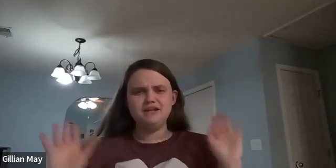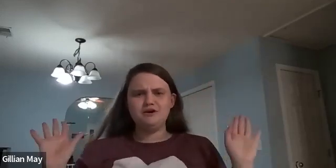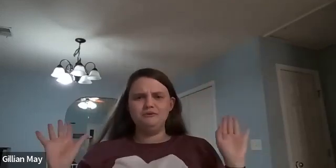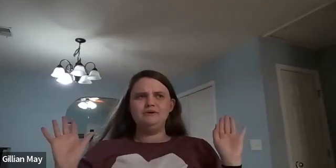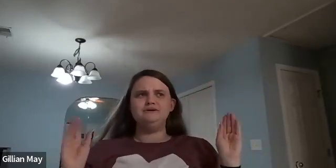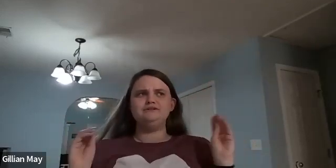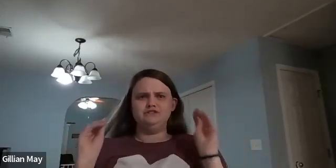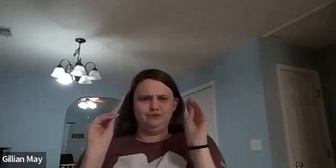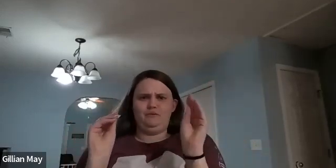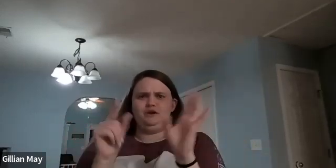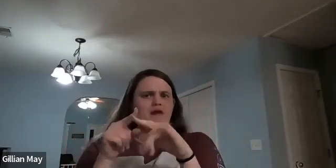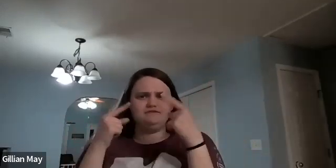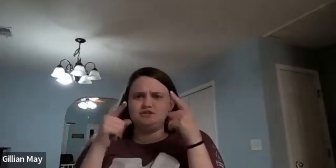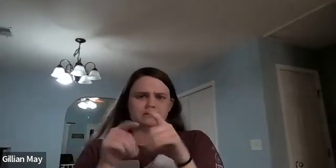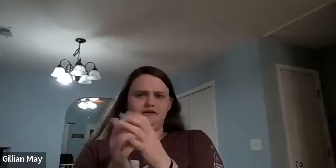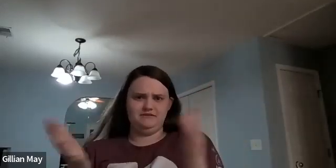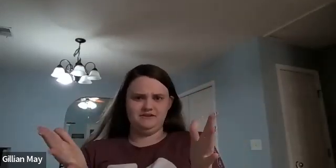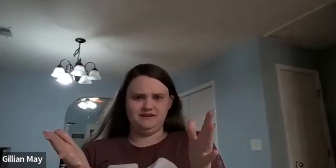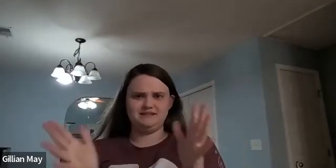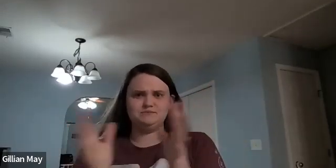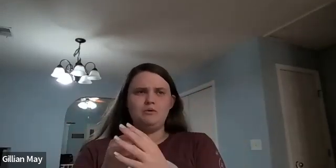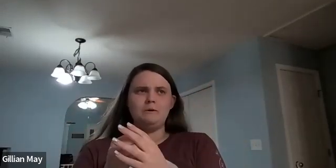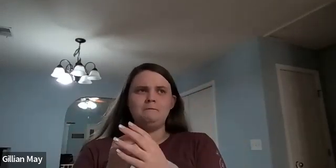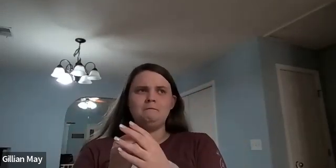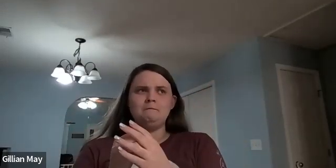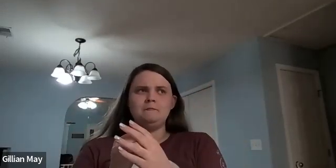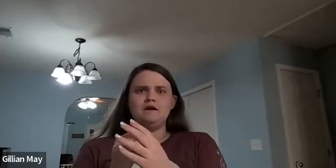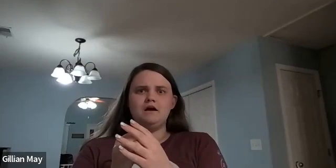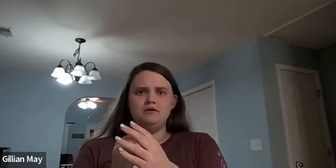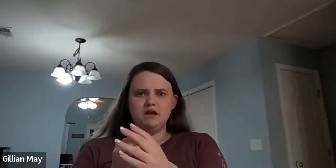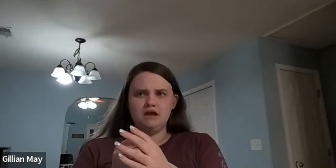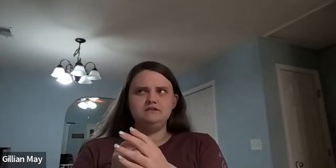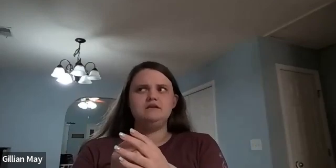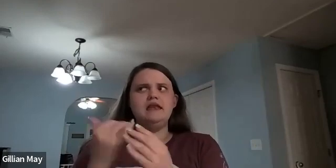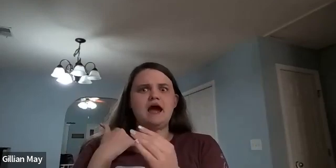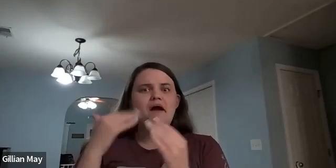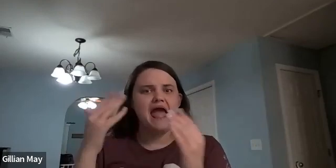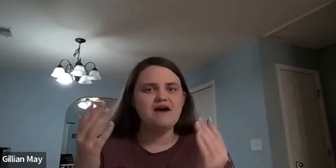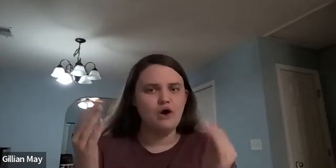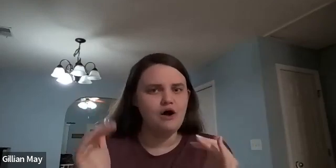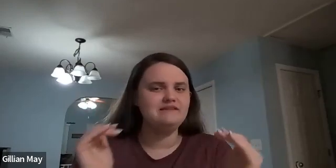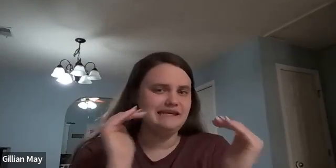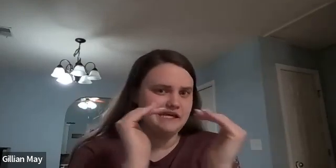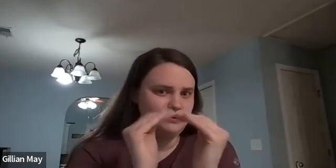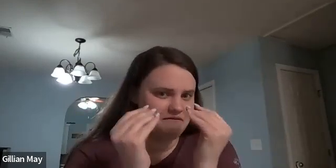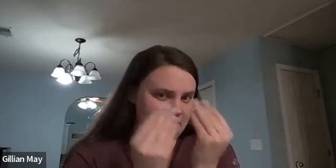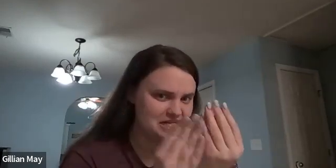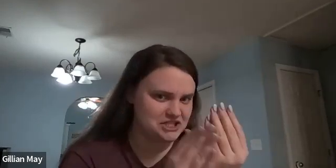no, we don't have to agree on everything. It's more, okay, now I have all the equal information.